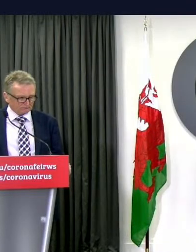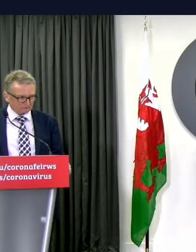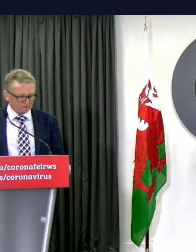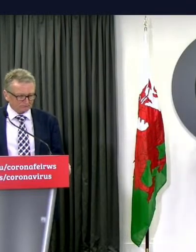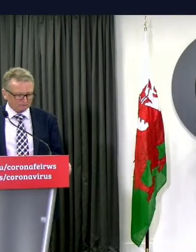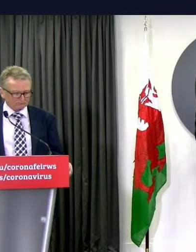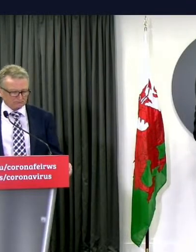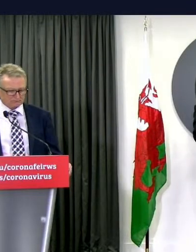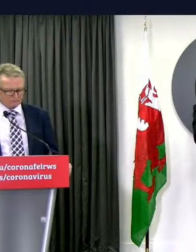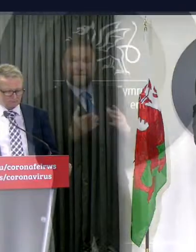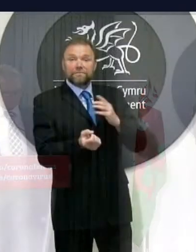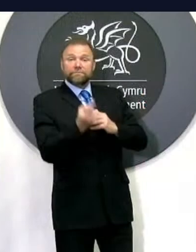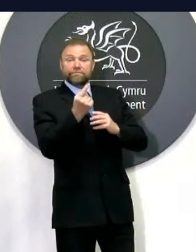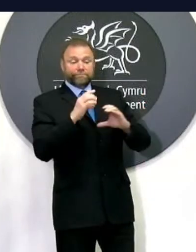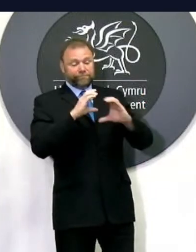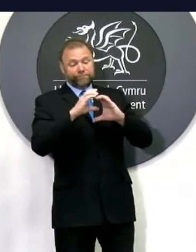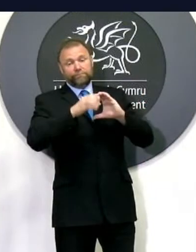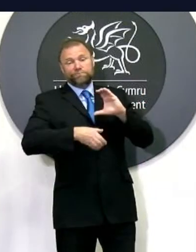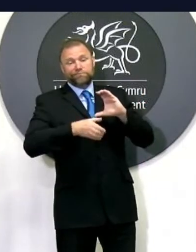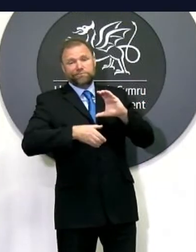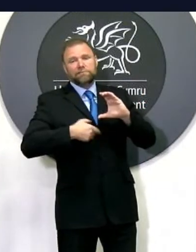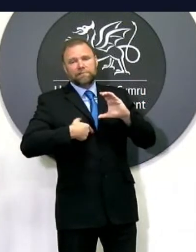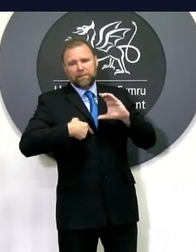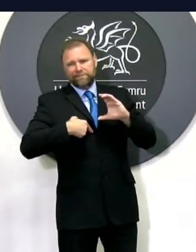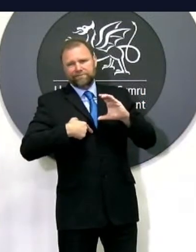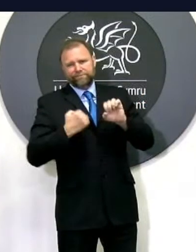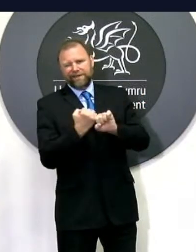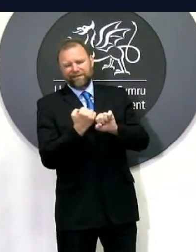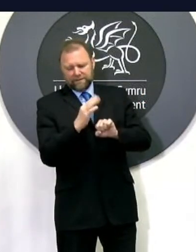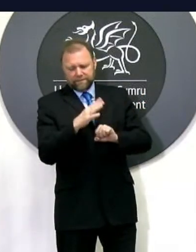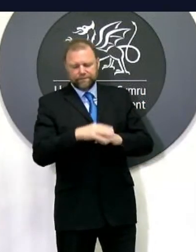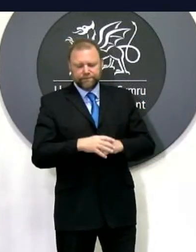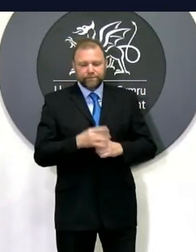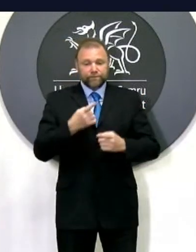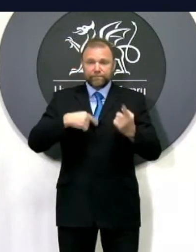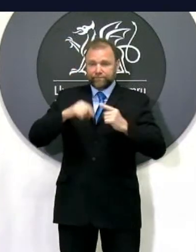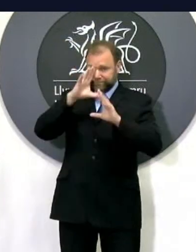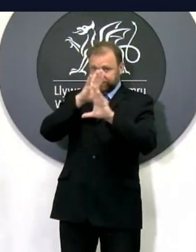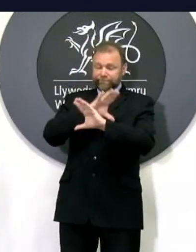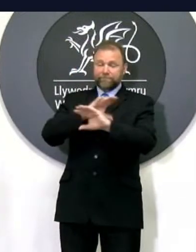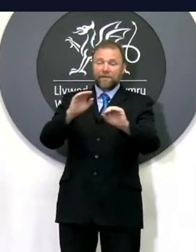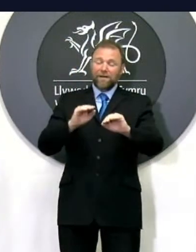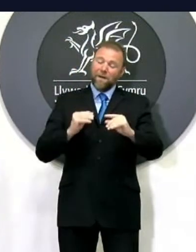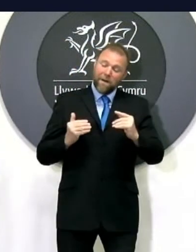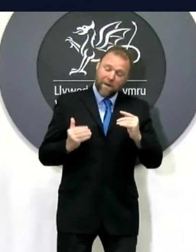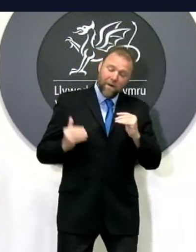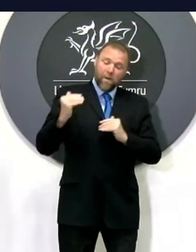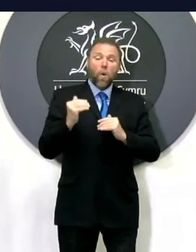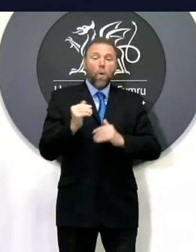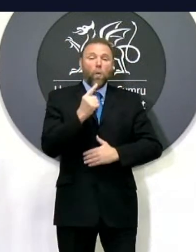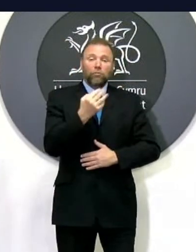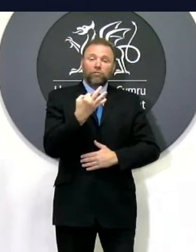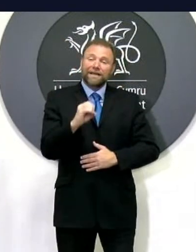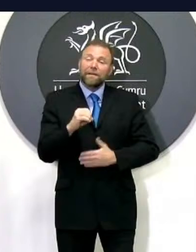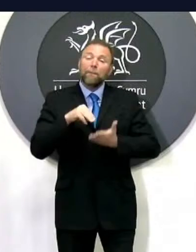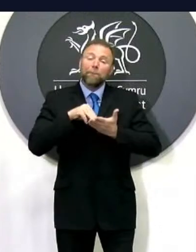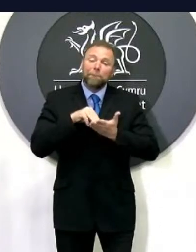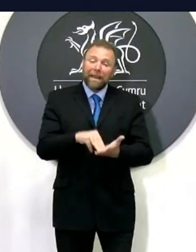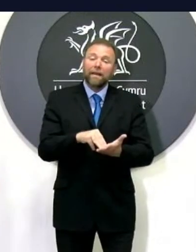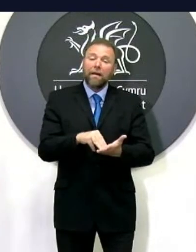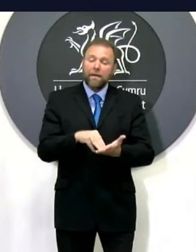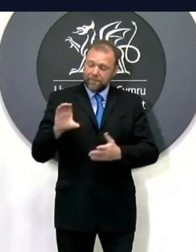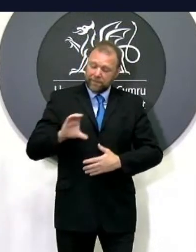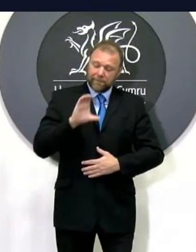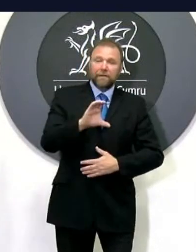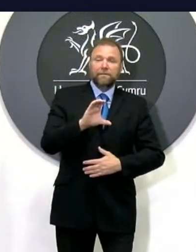clear with businesses. We announced a further £180 million of funding towards the second